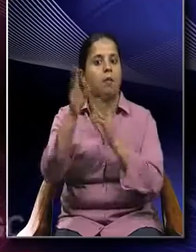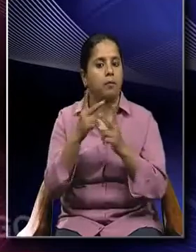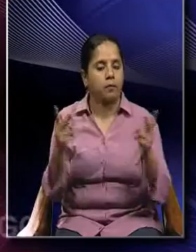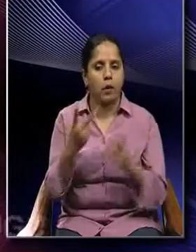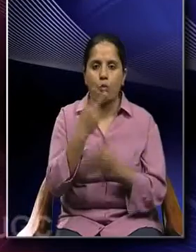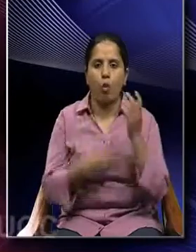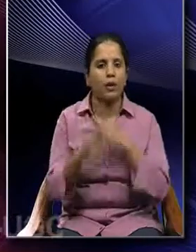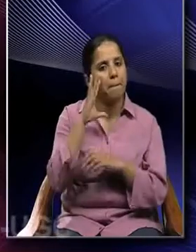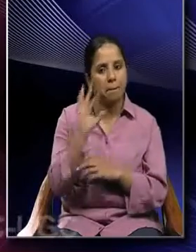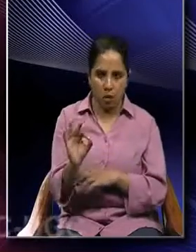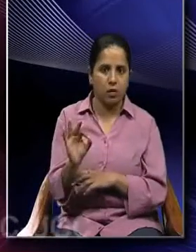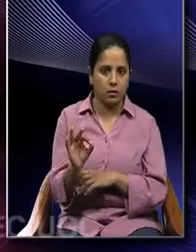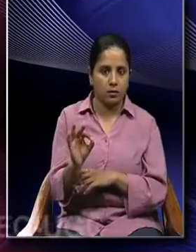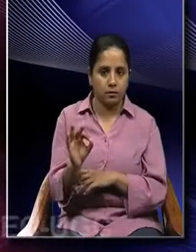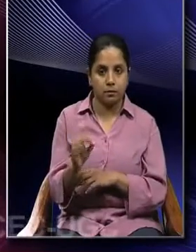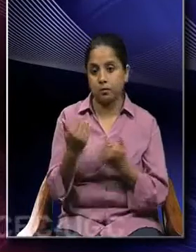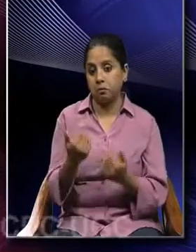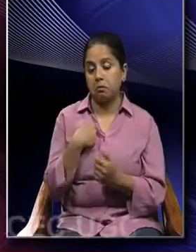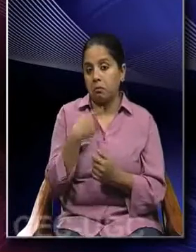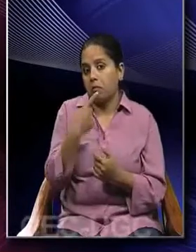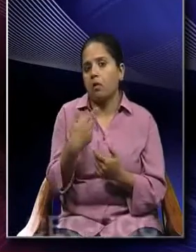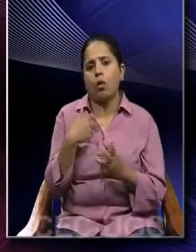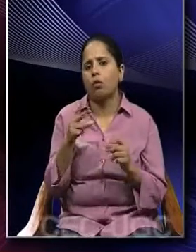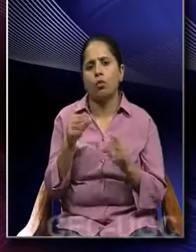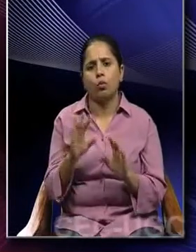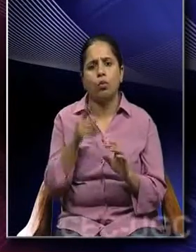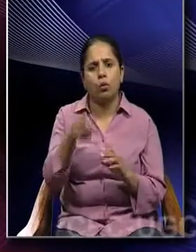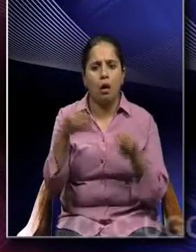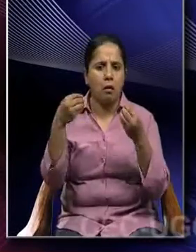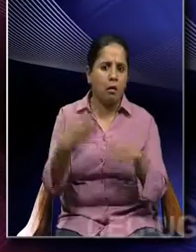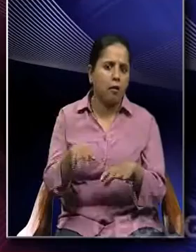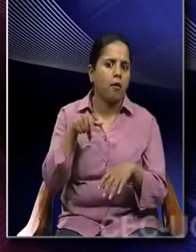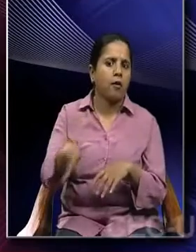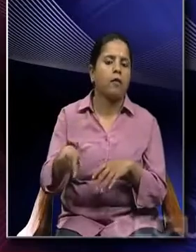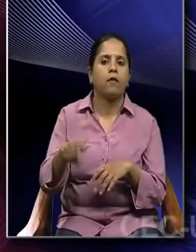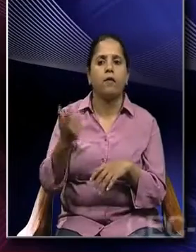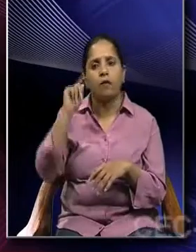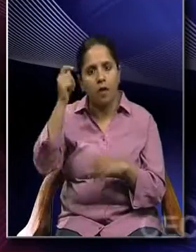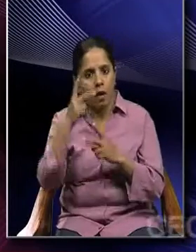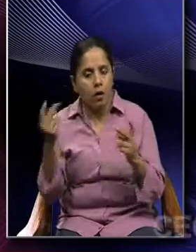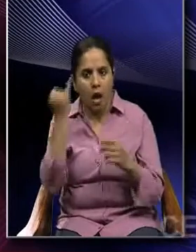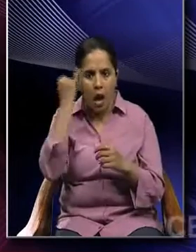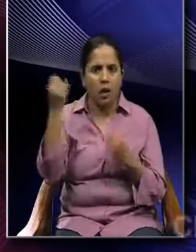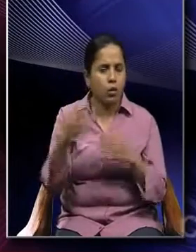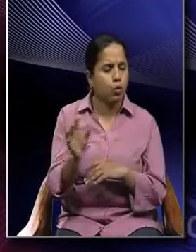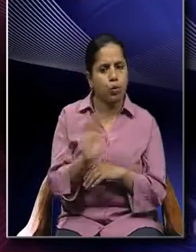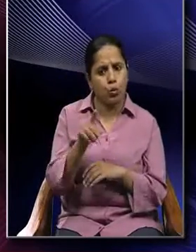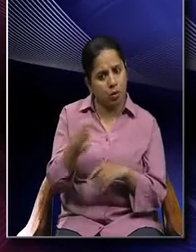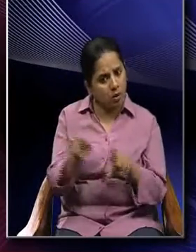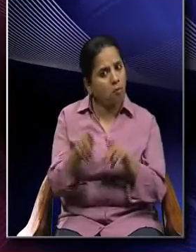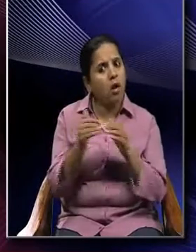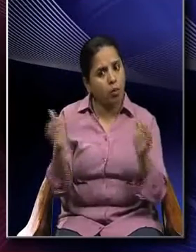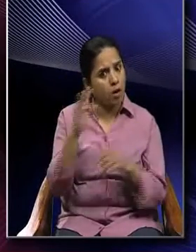are important. So I am not saying that you just leave the Western management ideas. No, they are equally